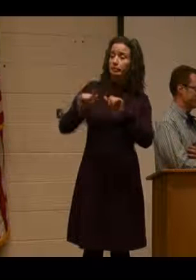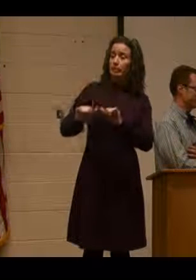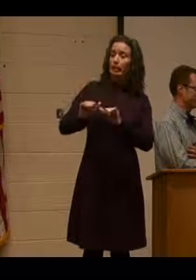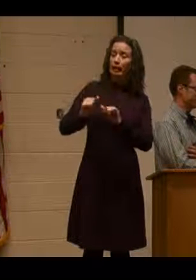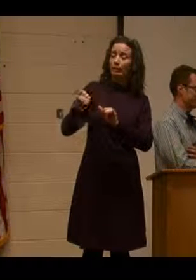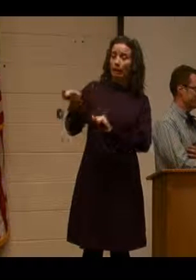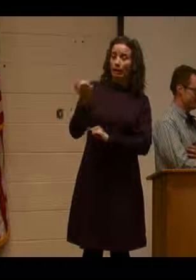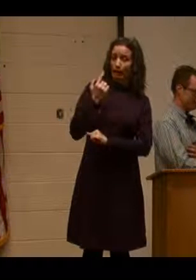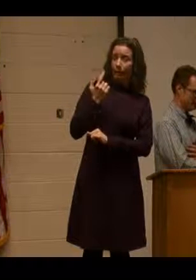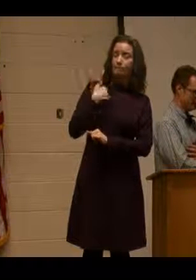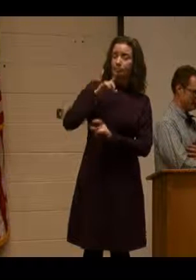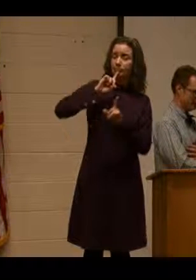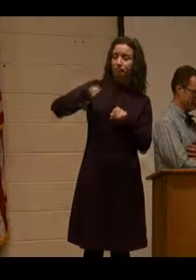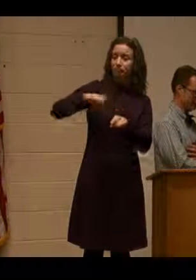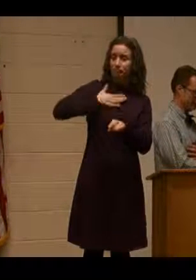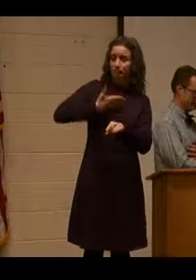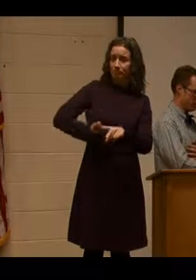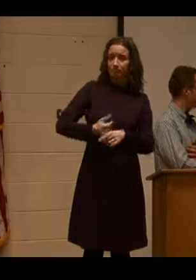Thank you, Heather.